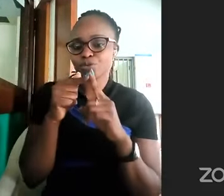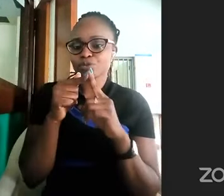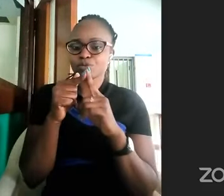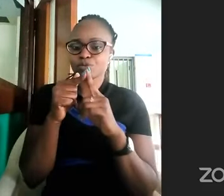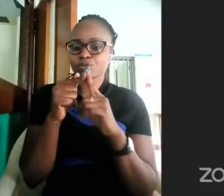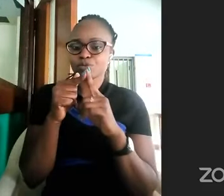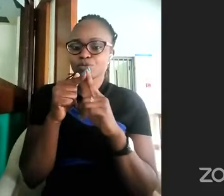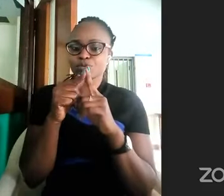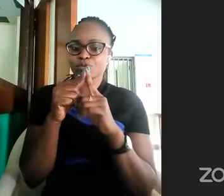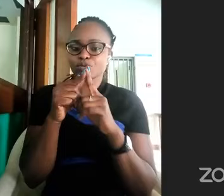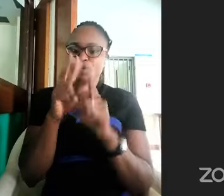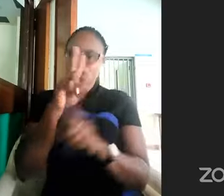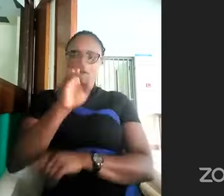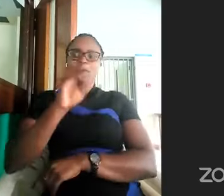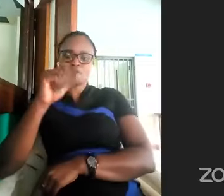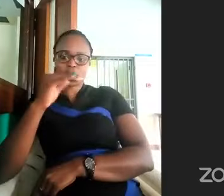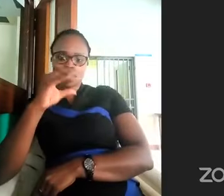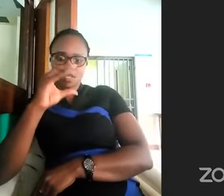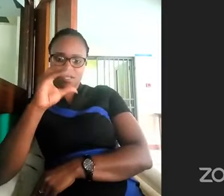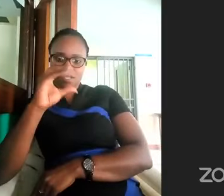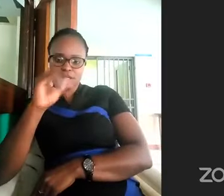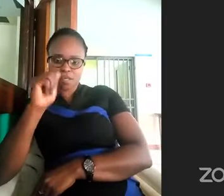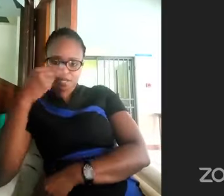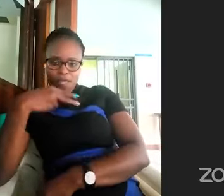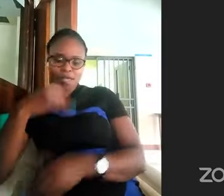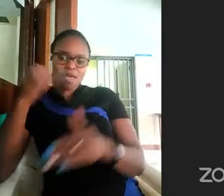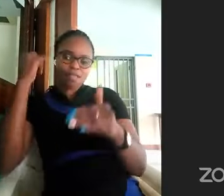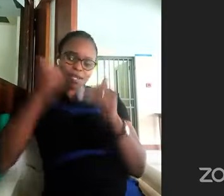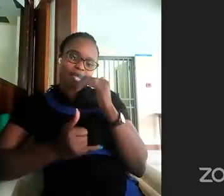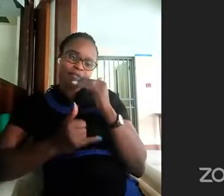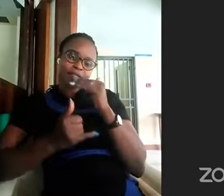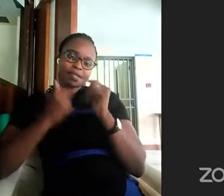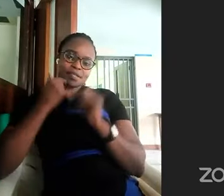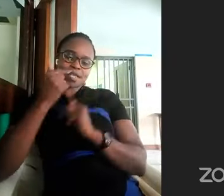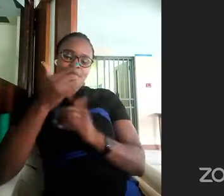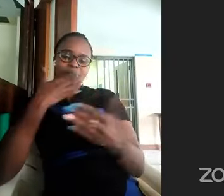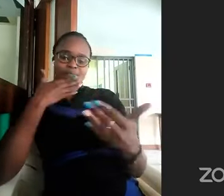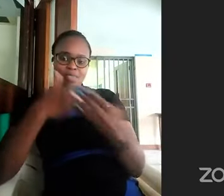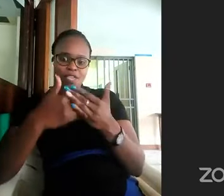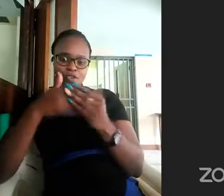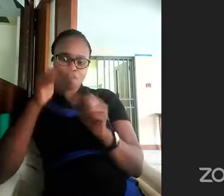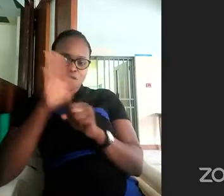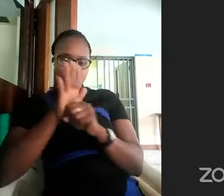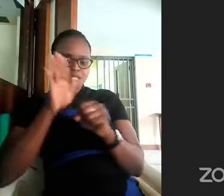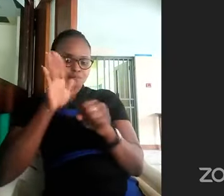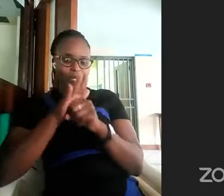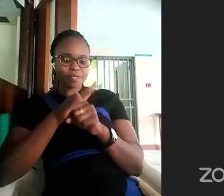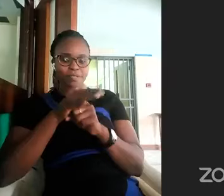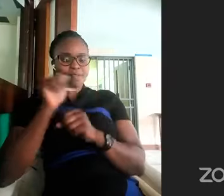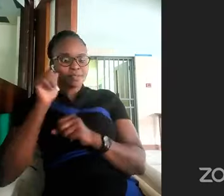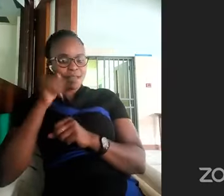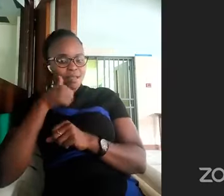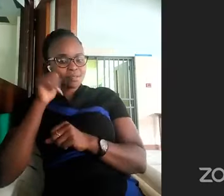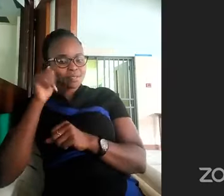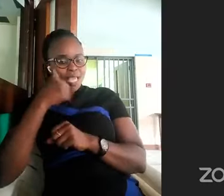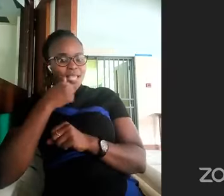so that we can have the final session. Thank you so much. You've been so amazing. I really appreciate it. Pardon my